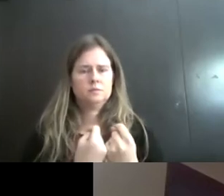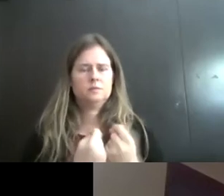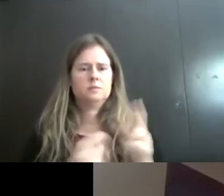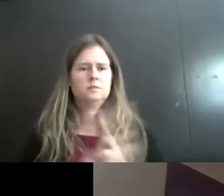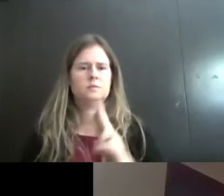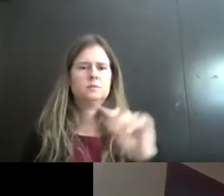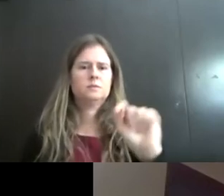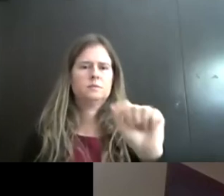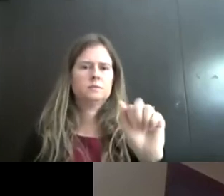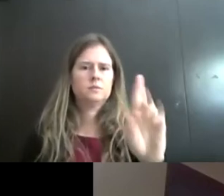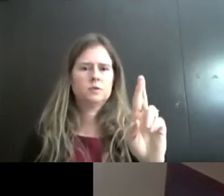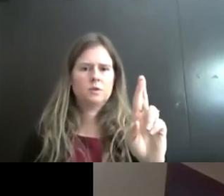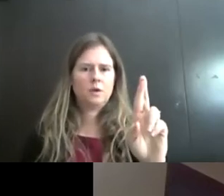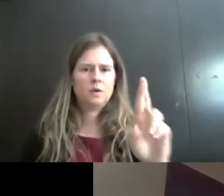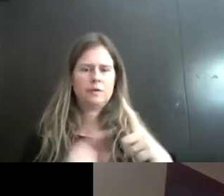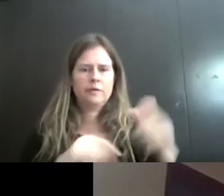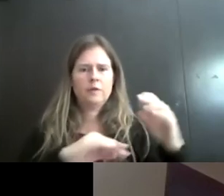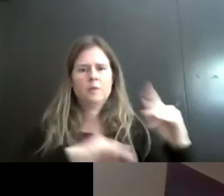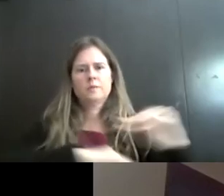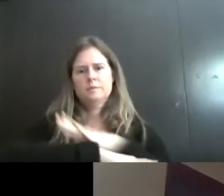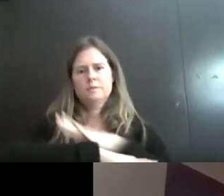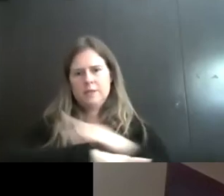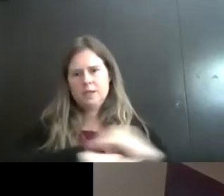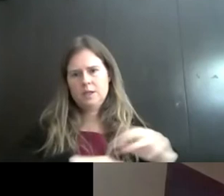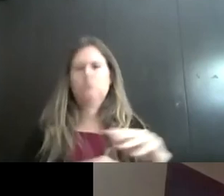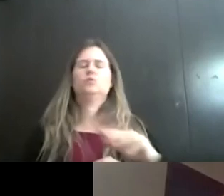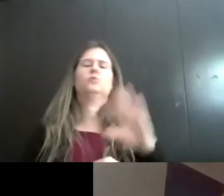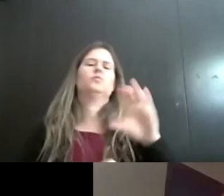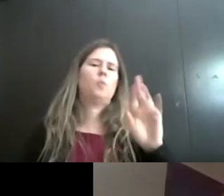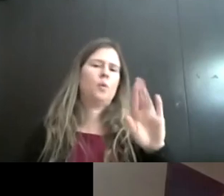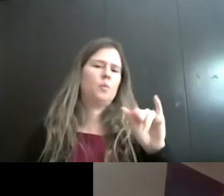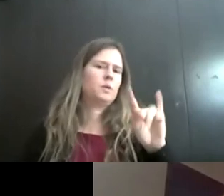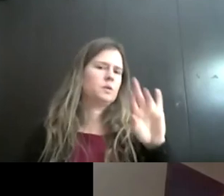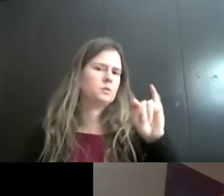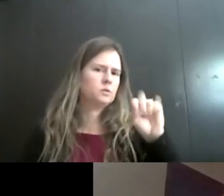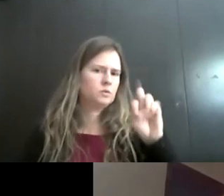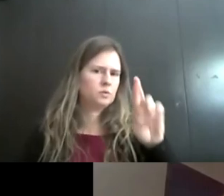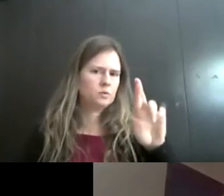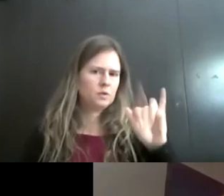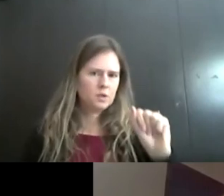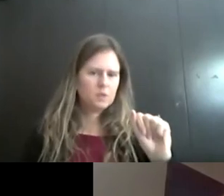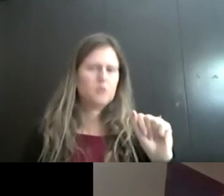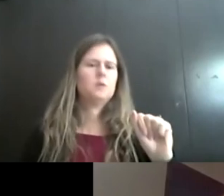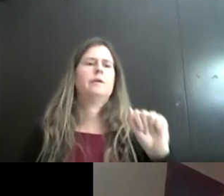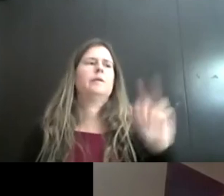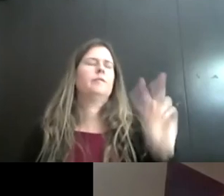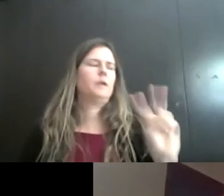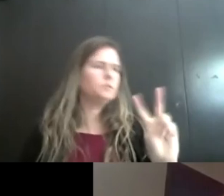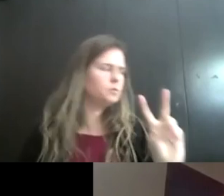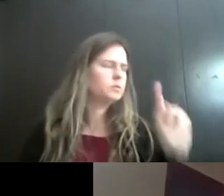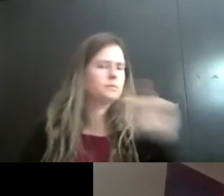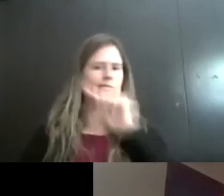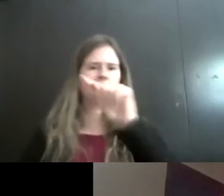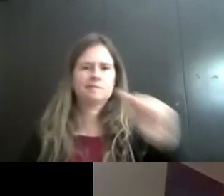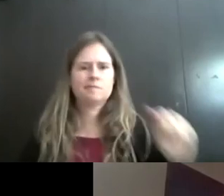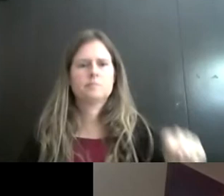up. So Carpinteria Beach, Morro Bay has a lot of it. I found it here at Ventura. And then they would